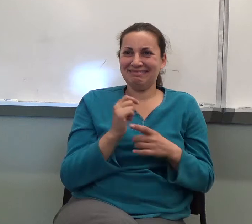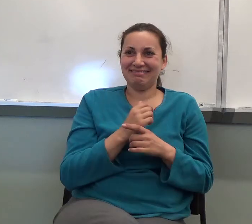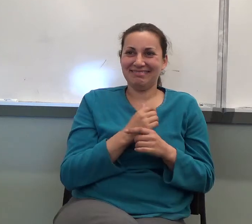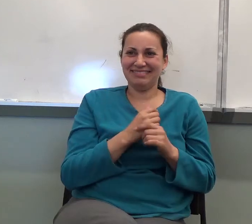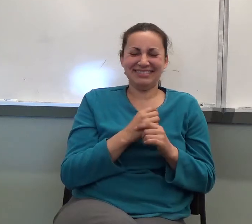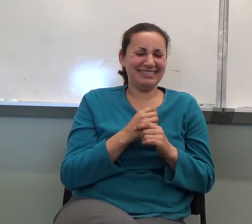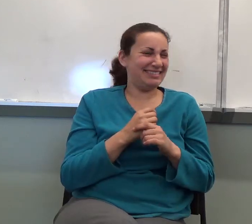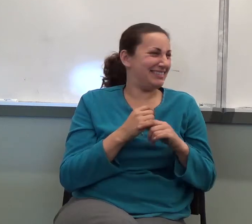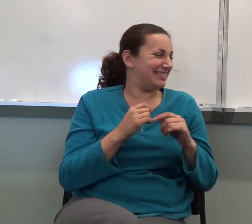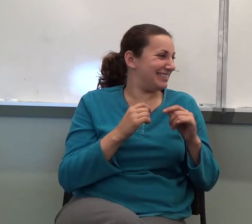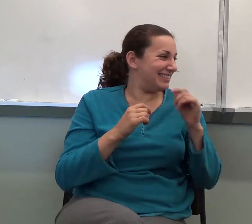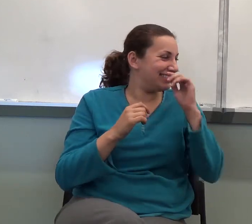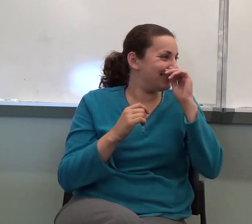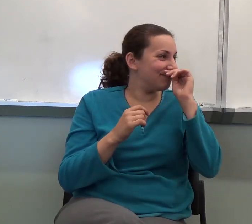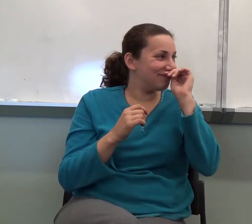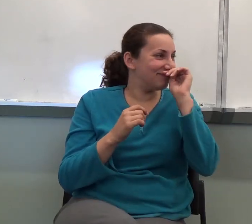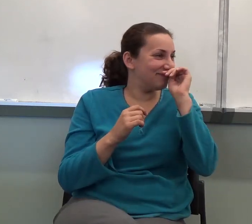in numbers. Excuse me.